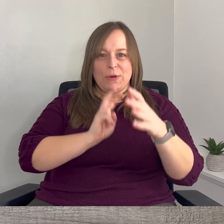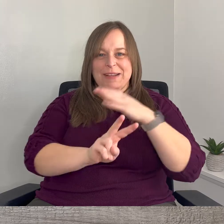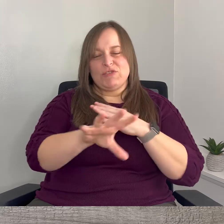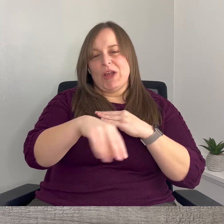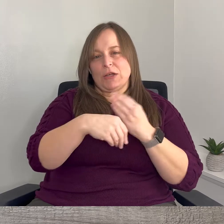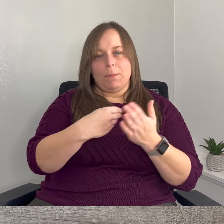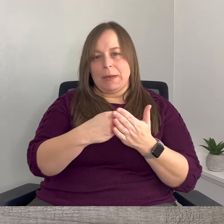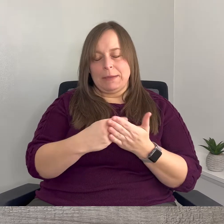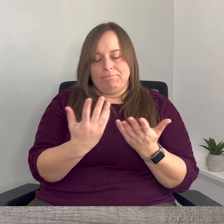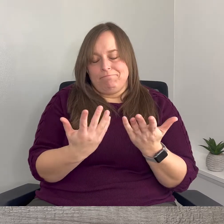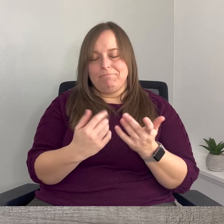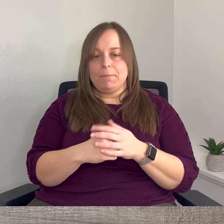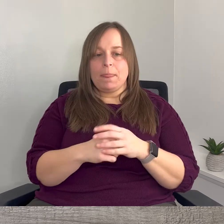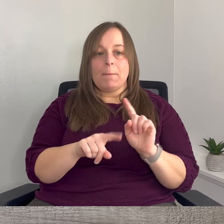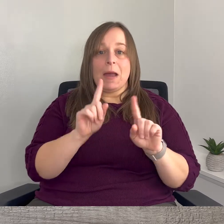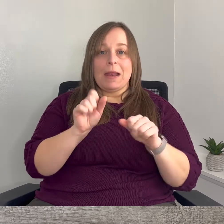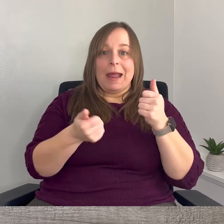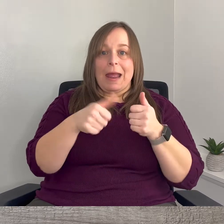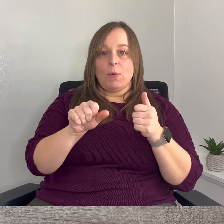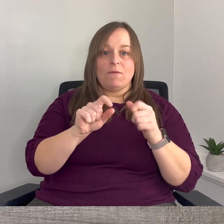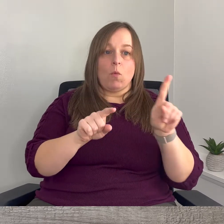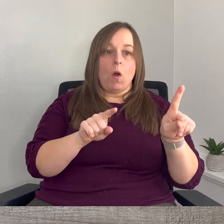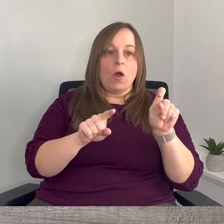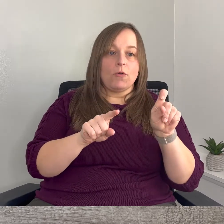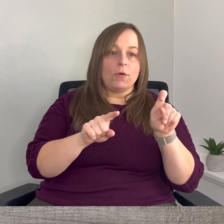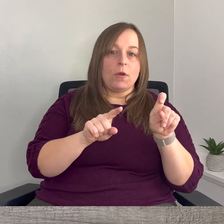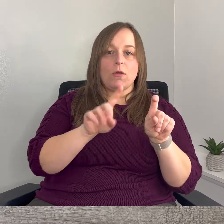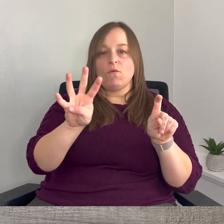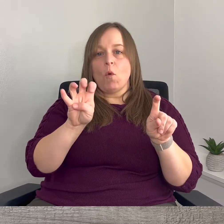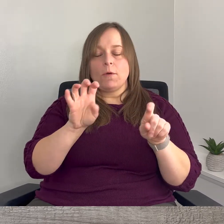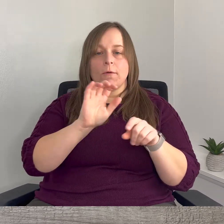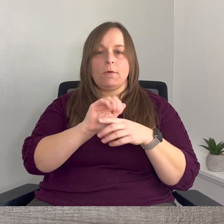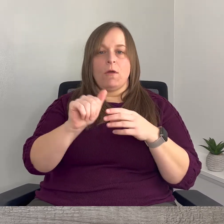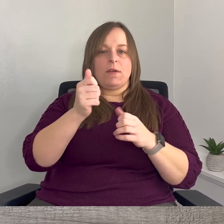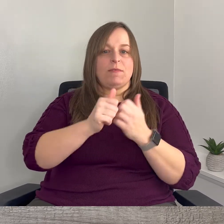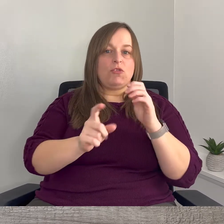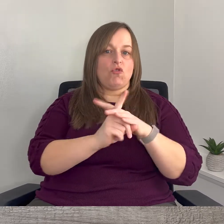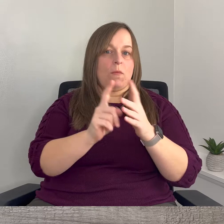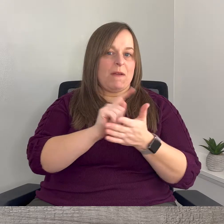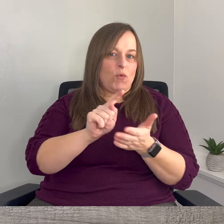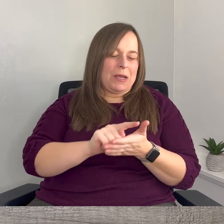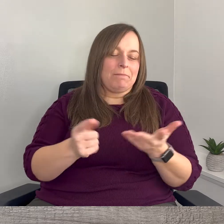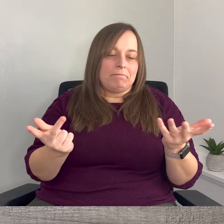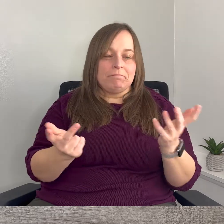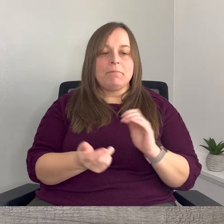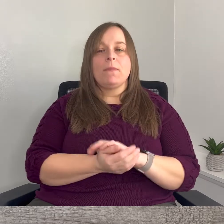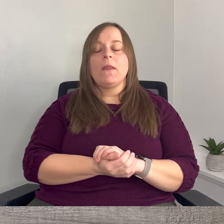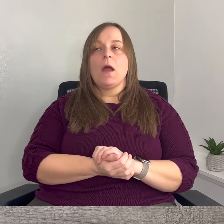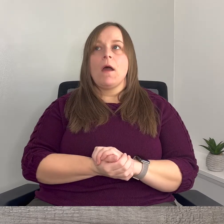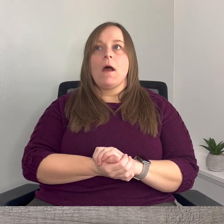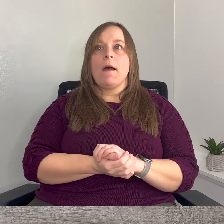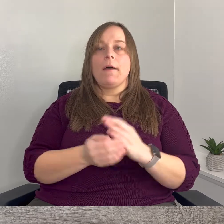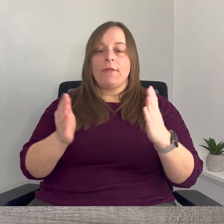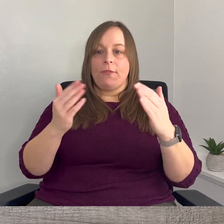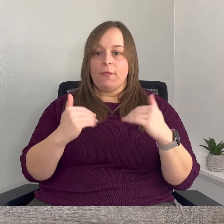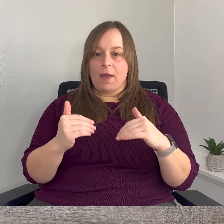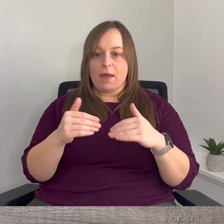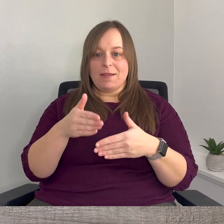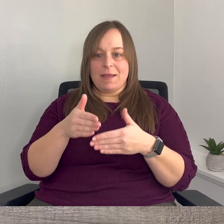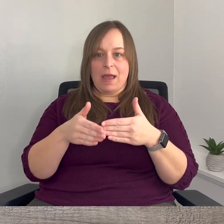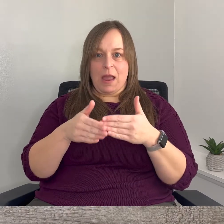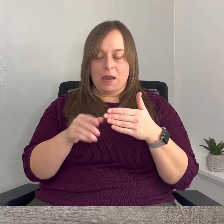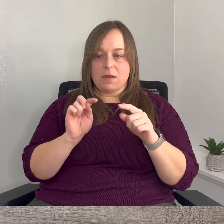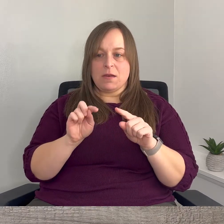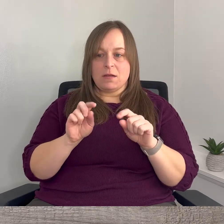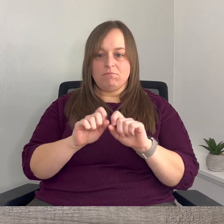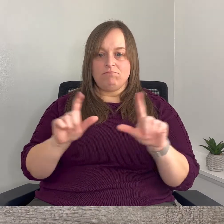down. That's usually just extra money. But it can be anywhere from $100 to $400 if they show up every week. And